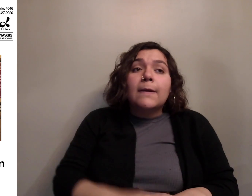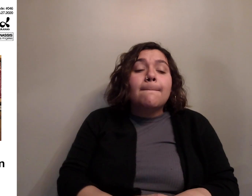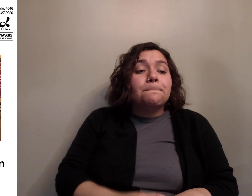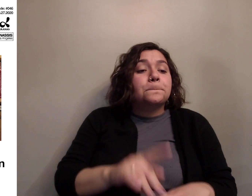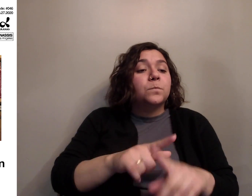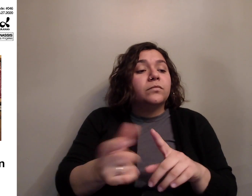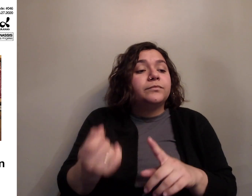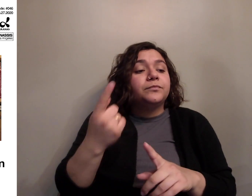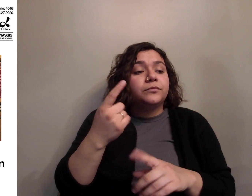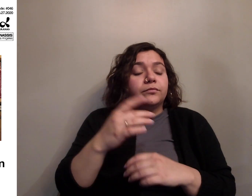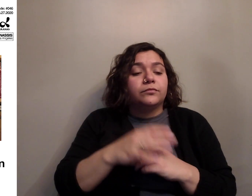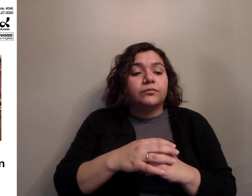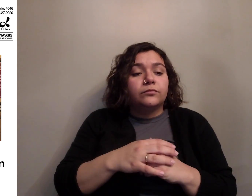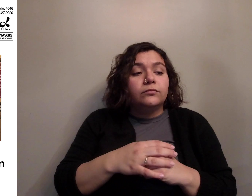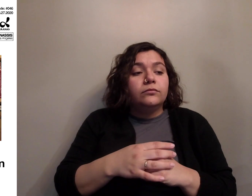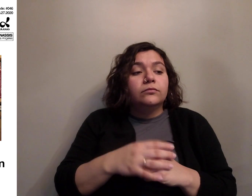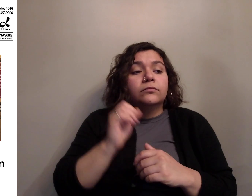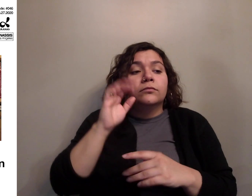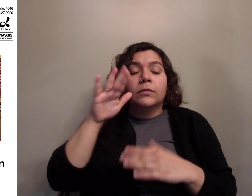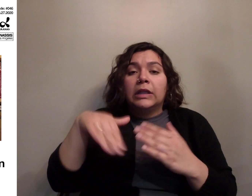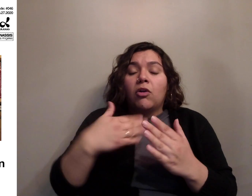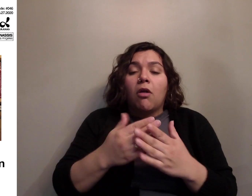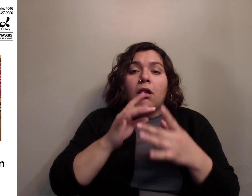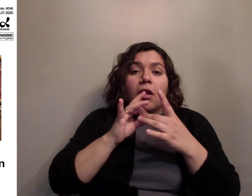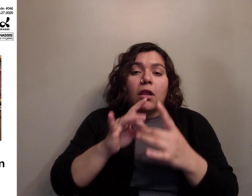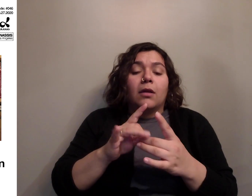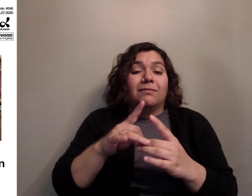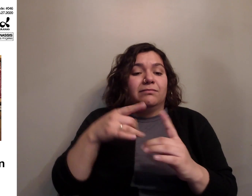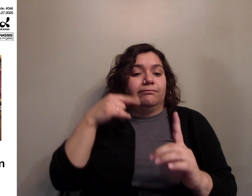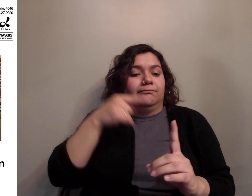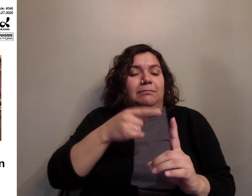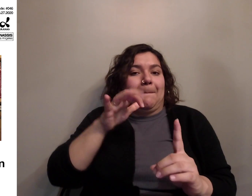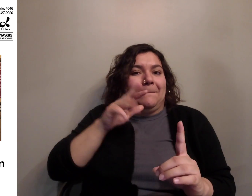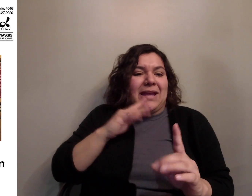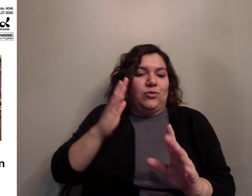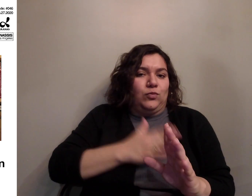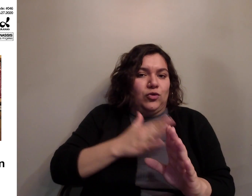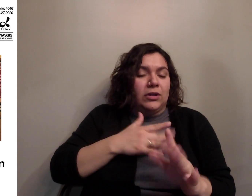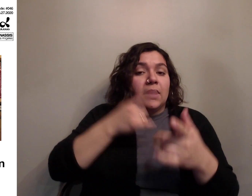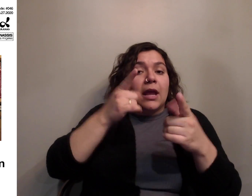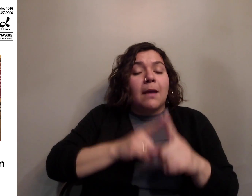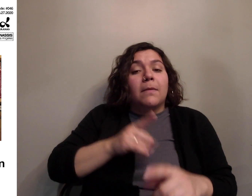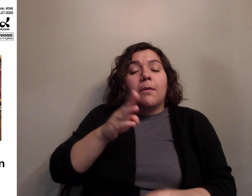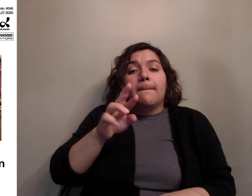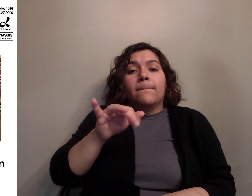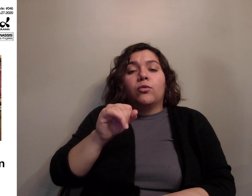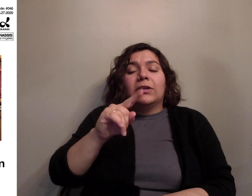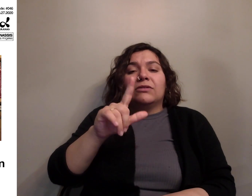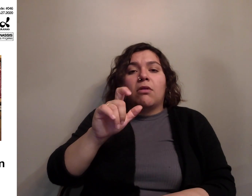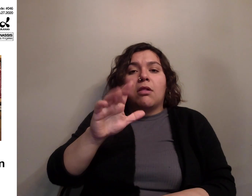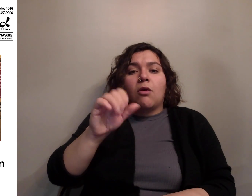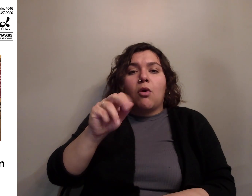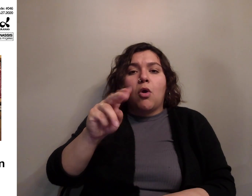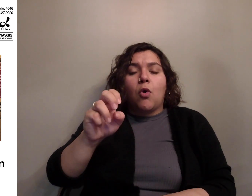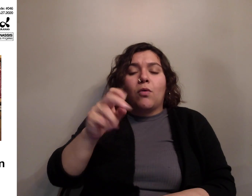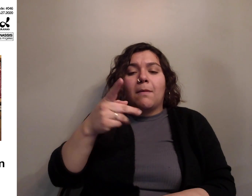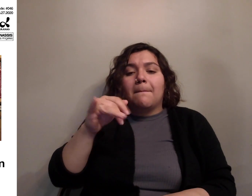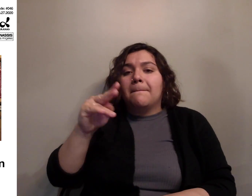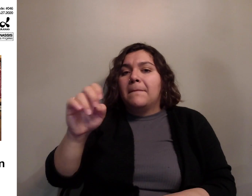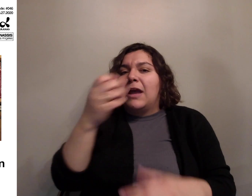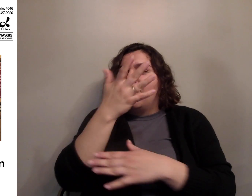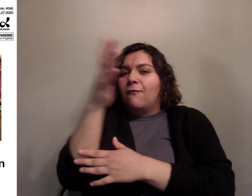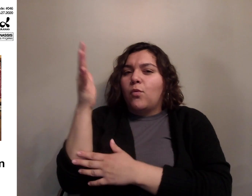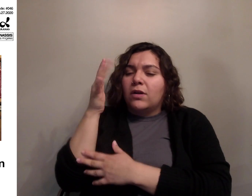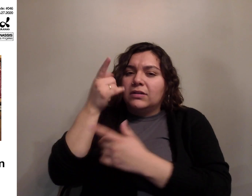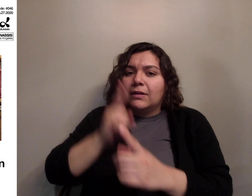bit of philosophy, and yet it does all go back to music in a sense. I mean, when I was in the bristlecone pine